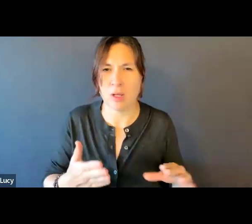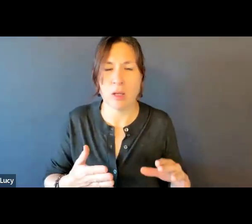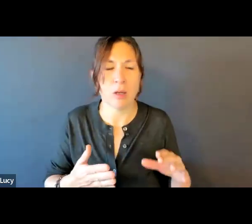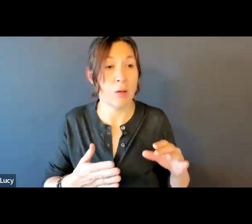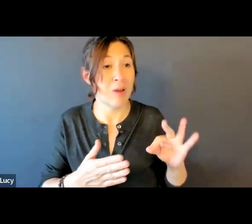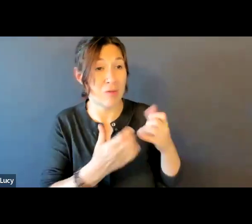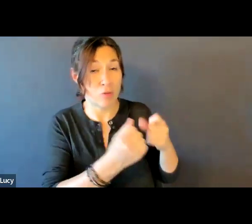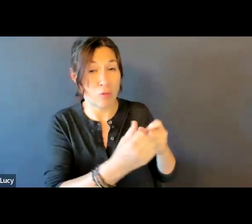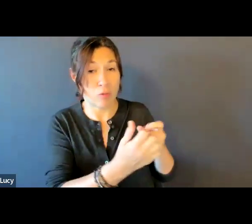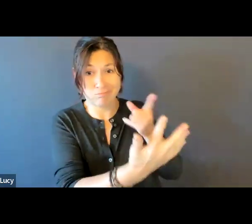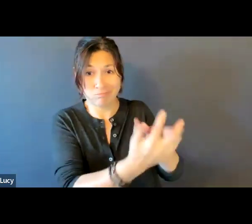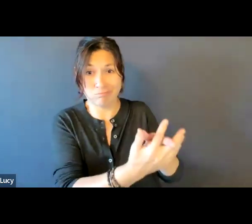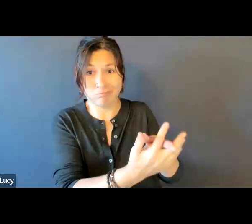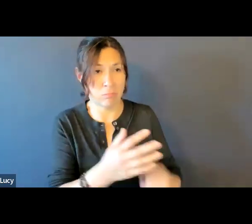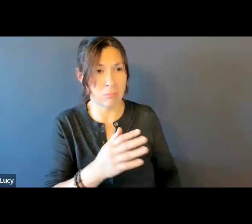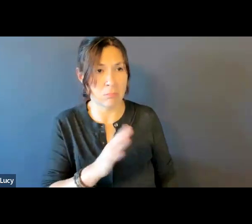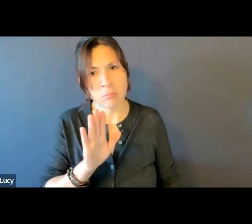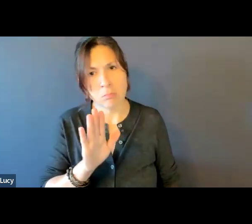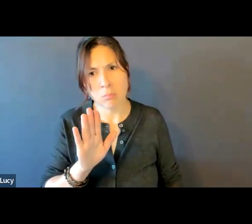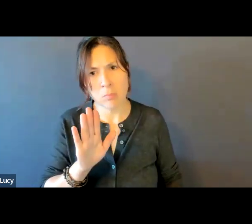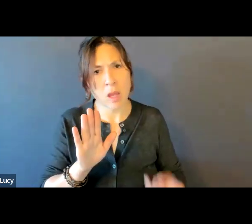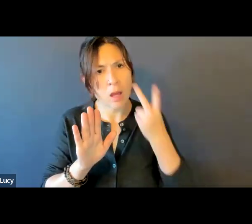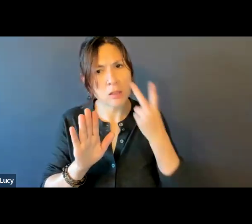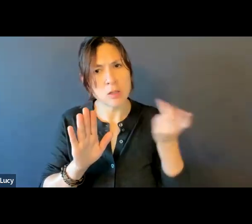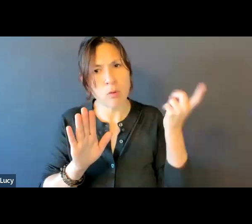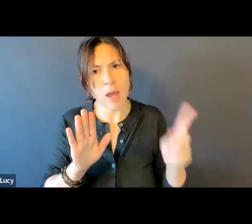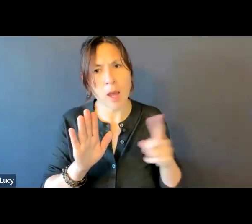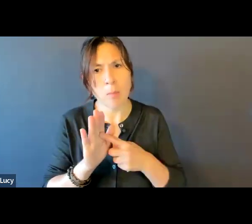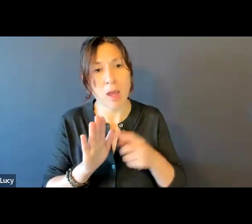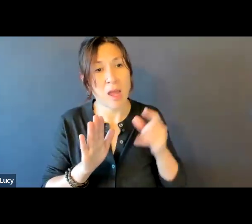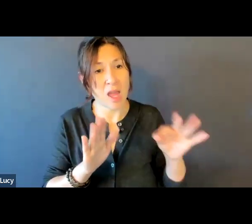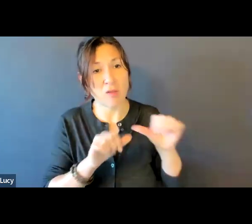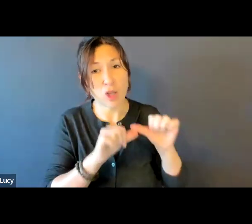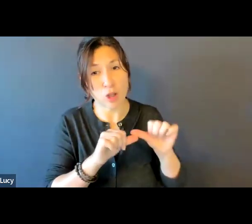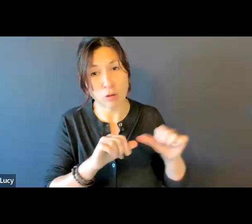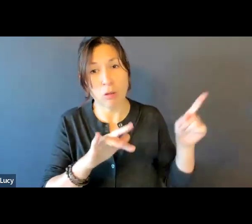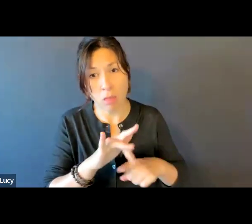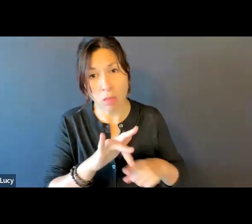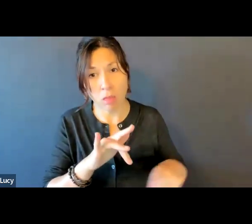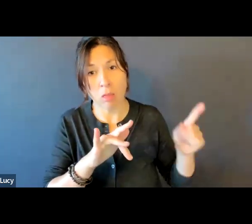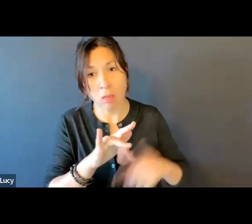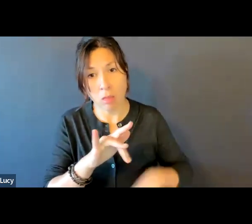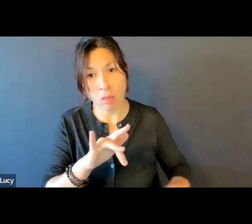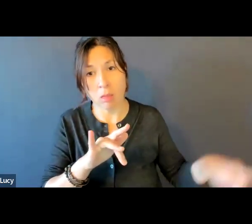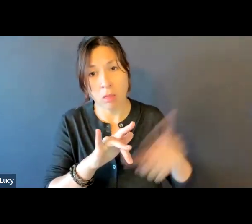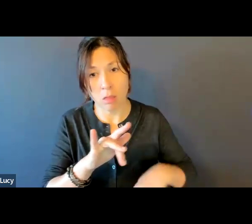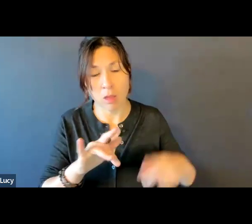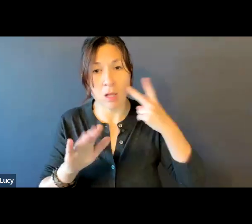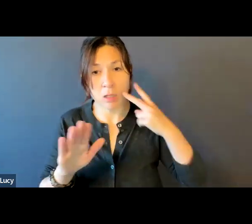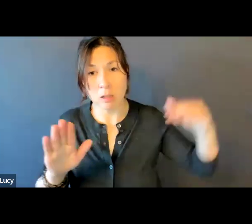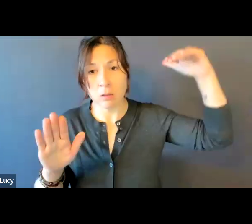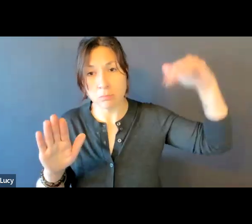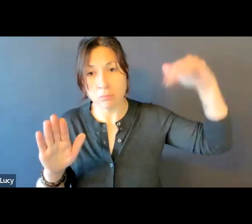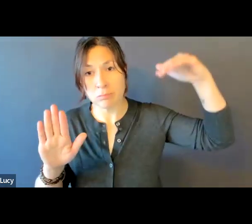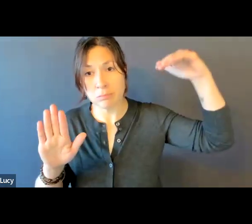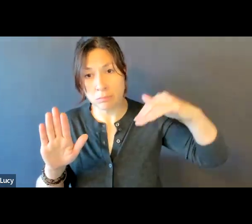about, look, here's what starts to happen year after year, the more they're chronically absent, the more I'm making an assumption